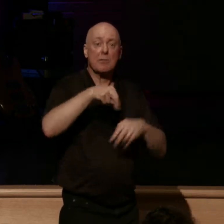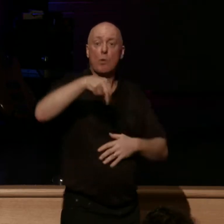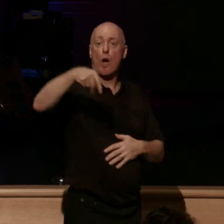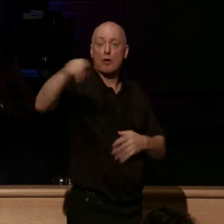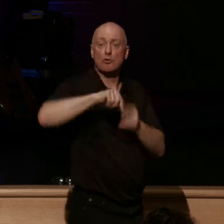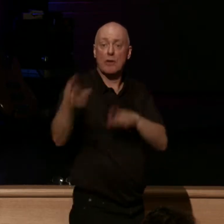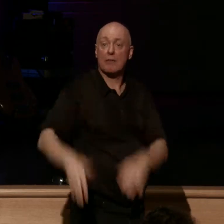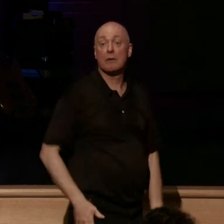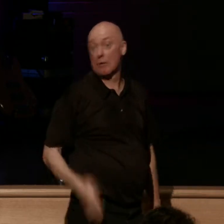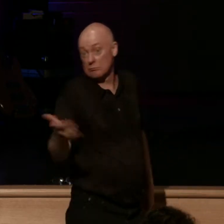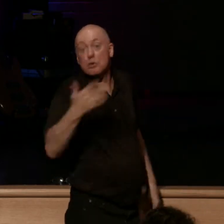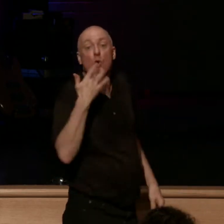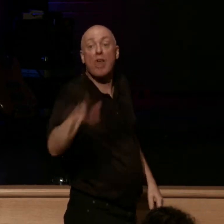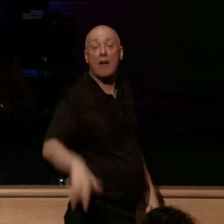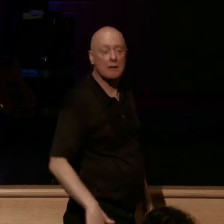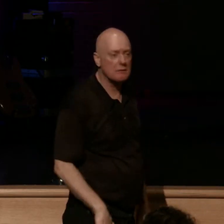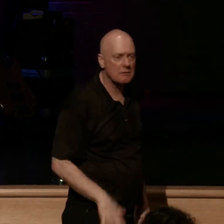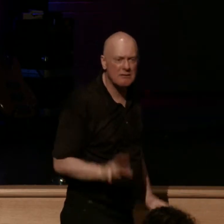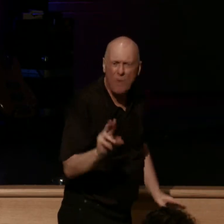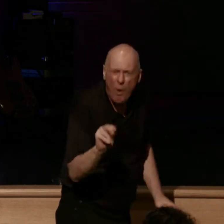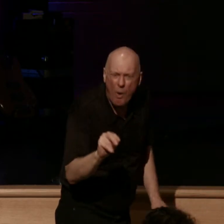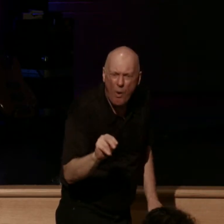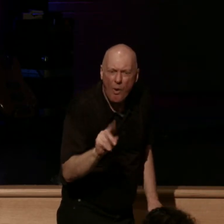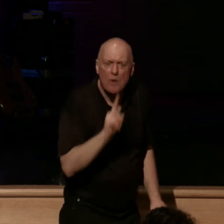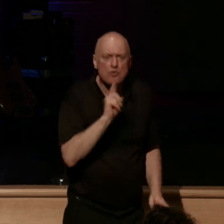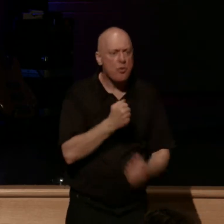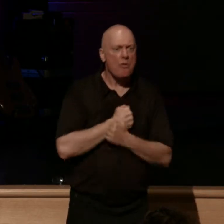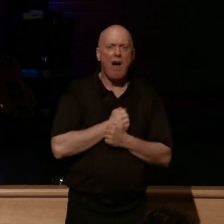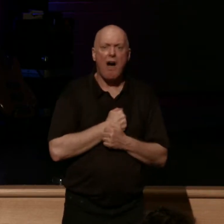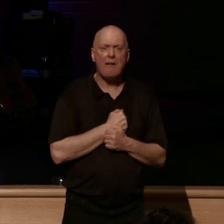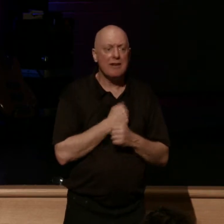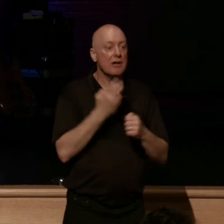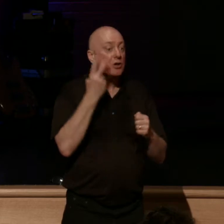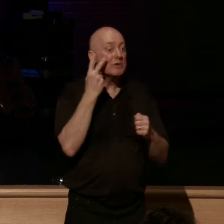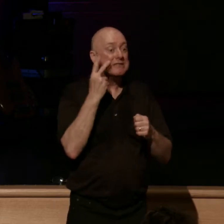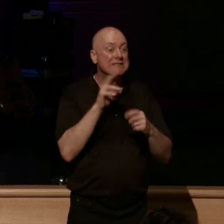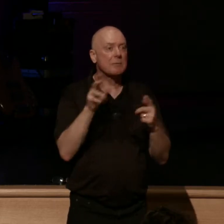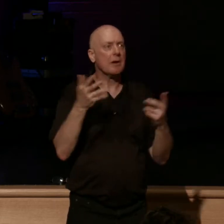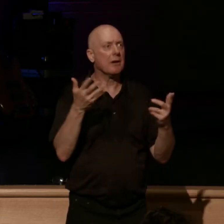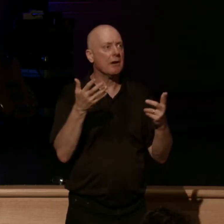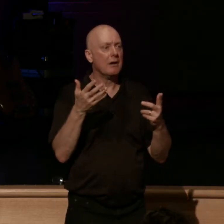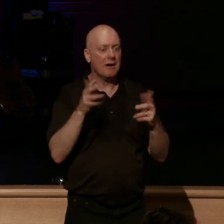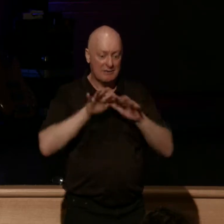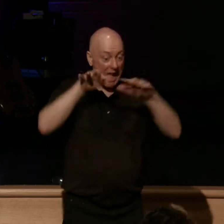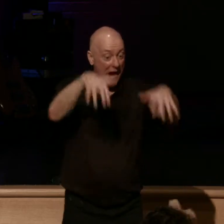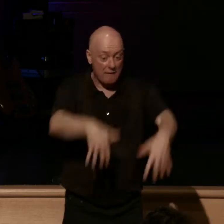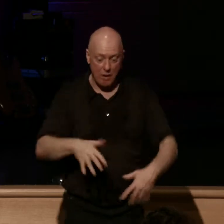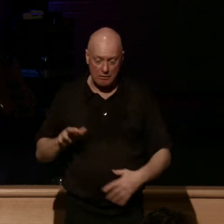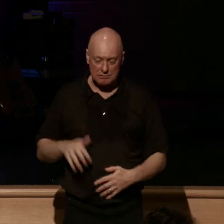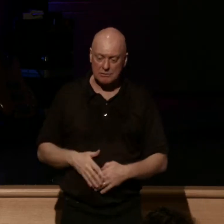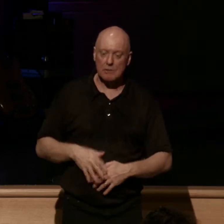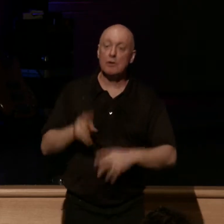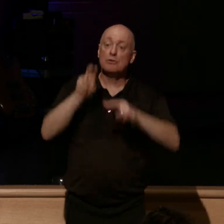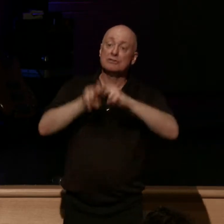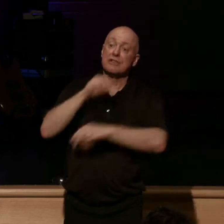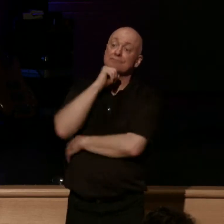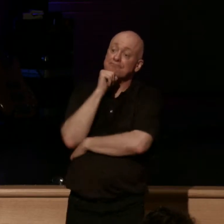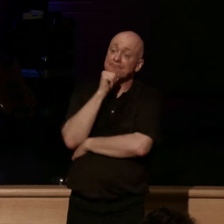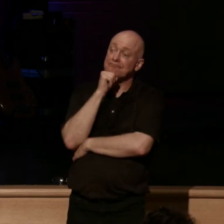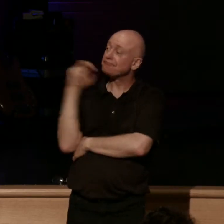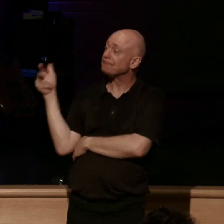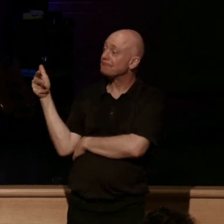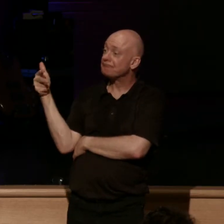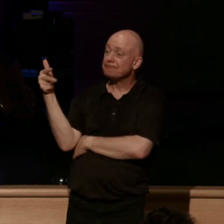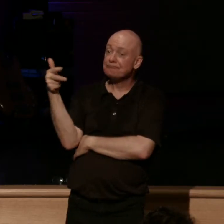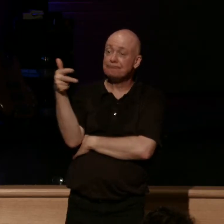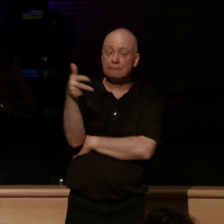like, good luck with that. True love doesn't see someone going over, you know, a falls to their death and sit by and just, they have the ability to